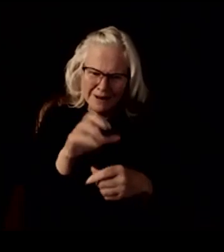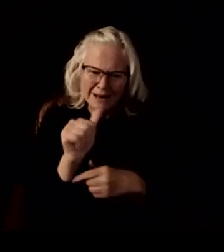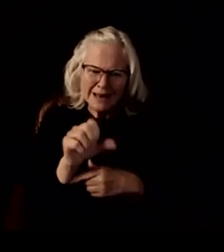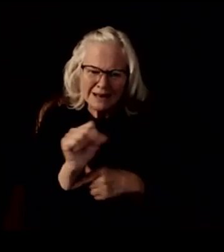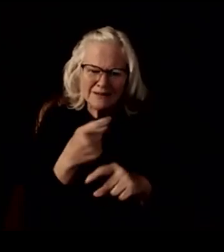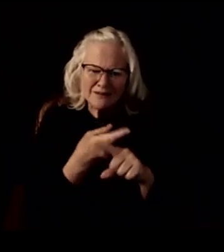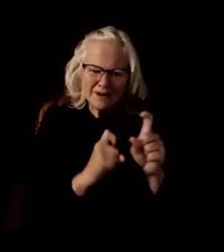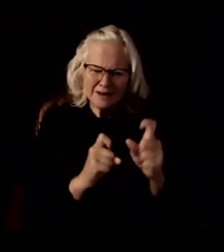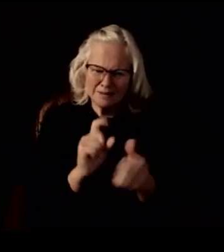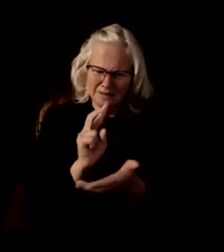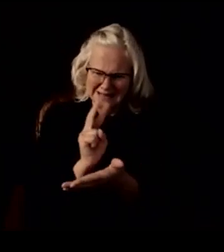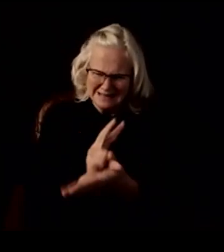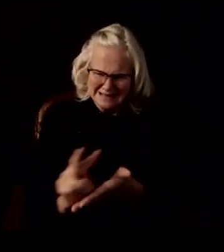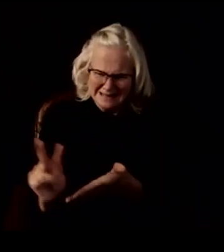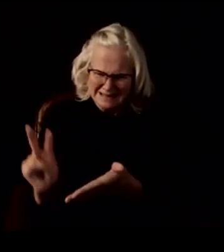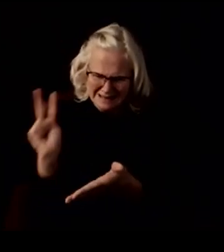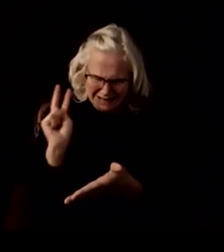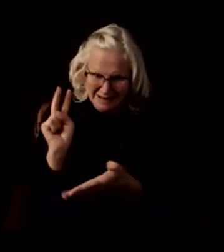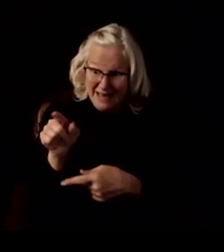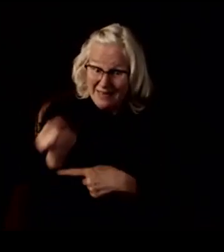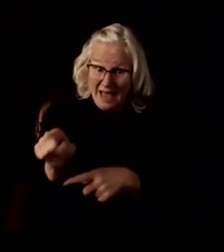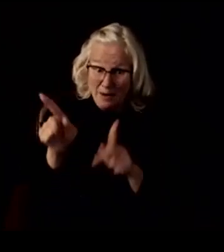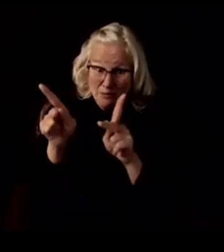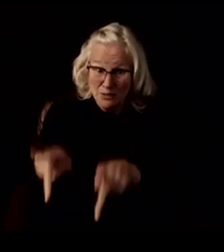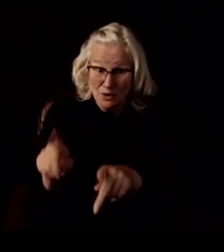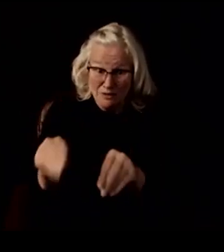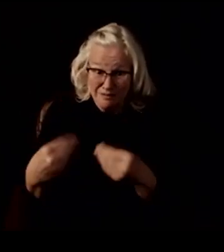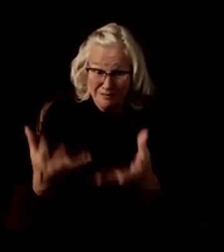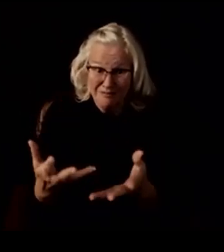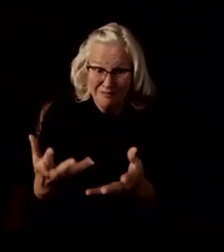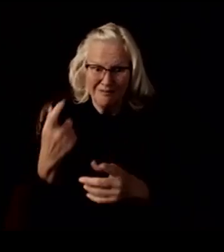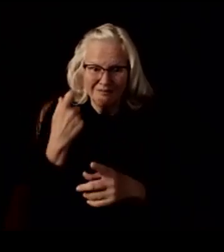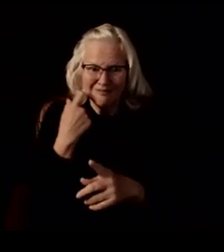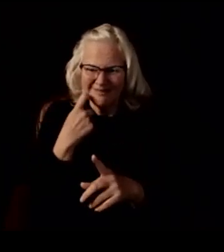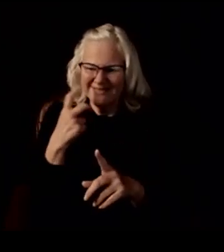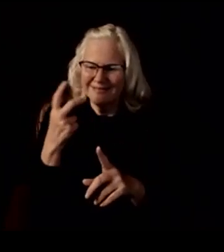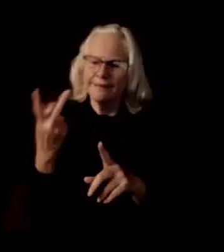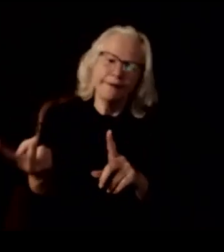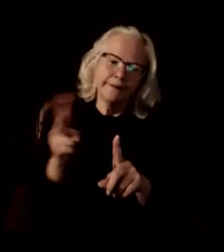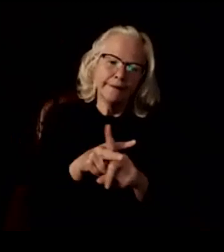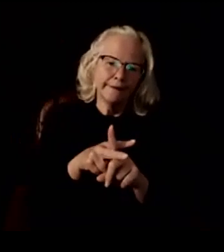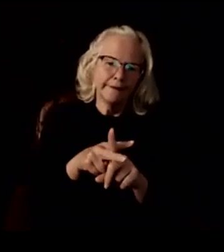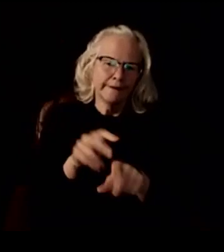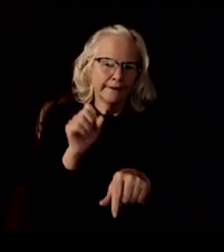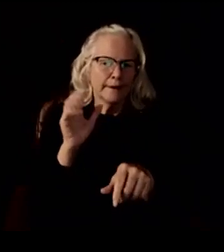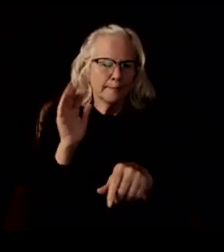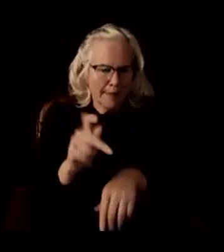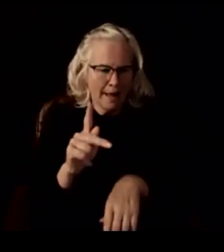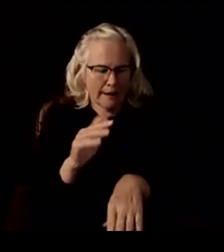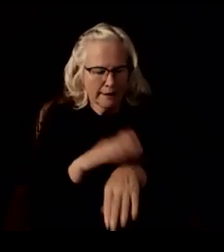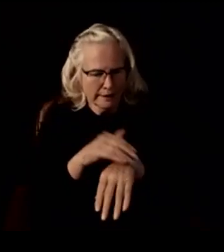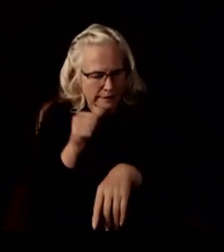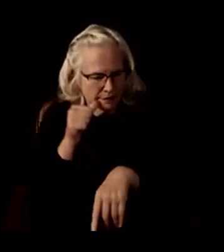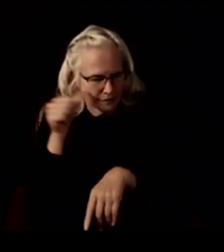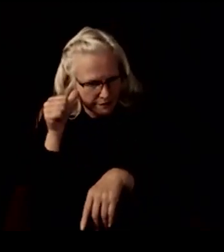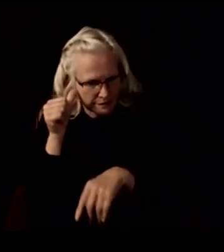provider, and they got added yesterday. We will be adding more cases down the road, but we wanted to focus on the cases that we